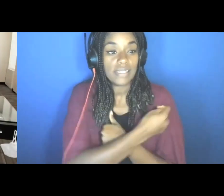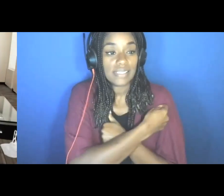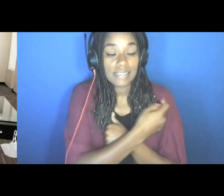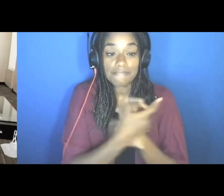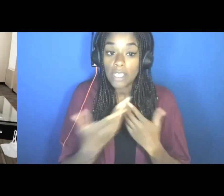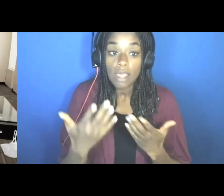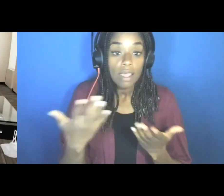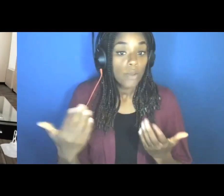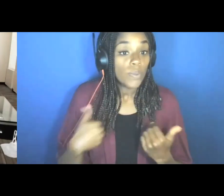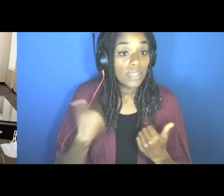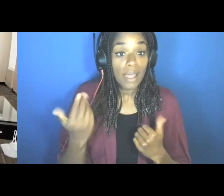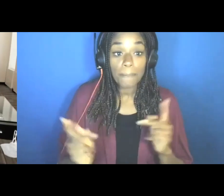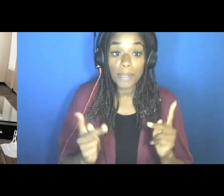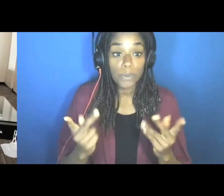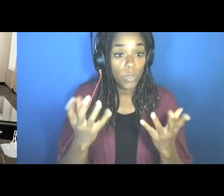we want them to know,